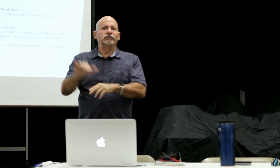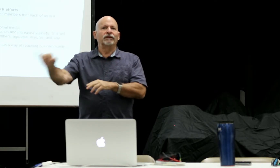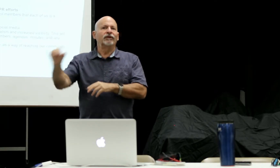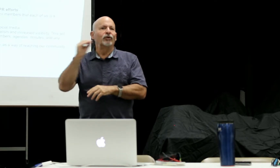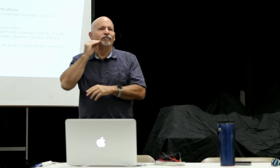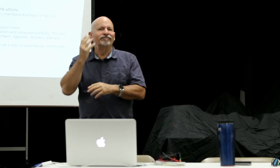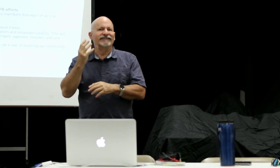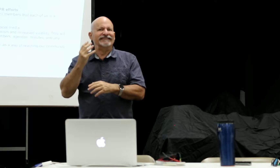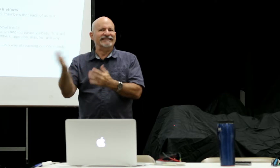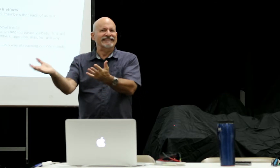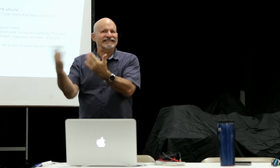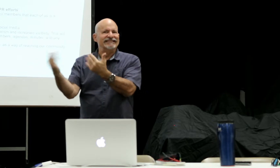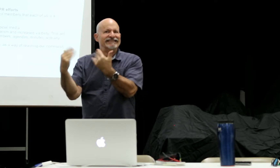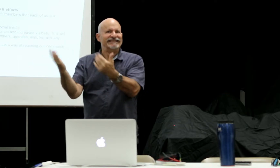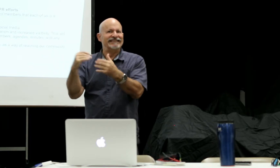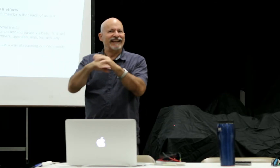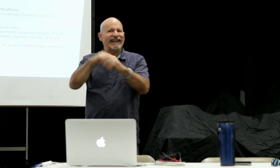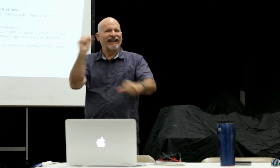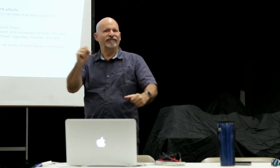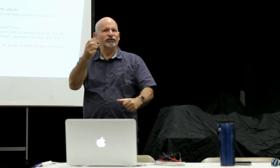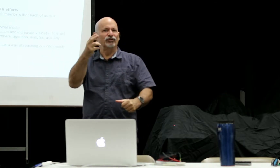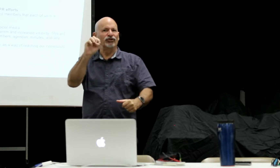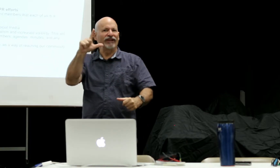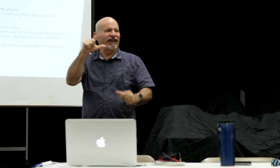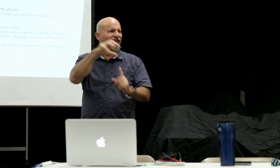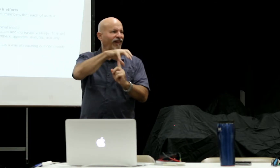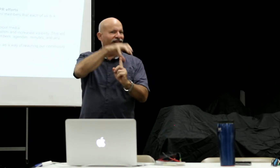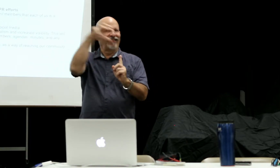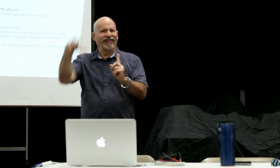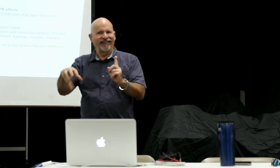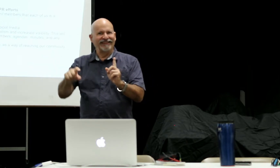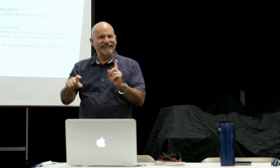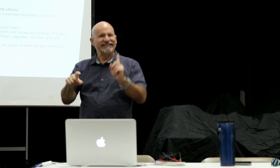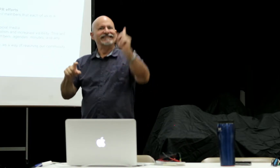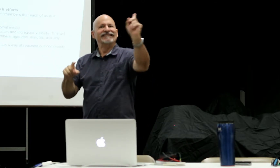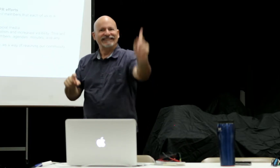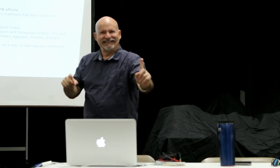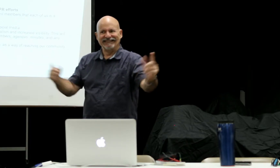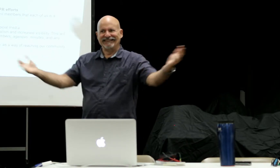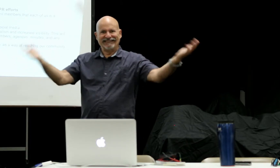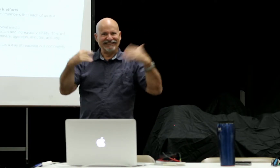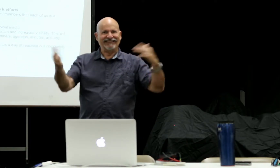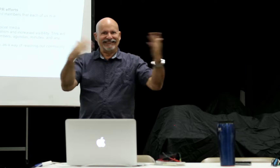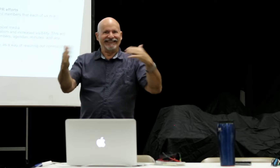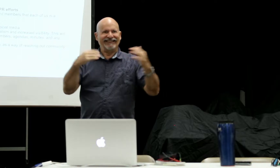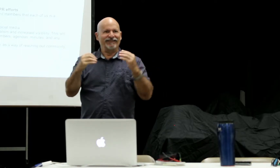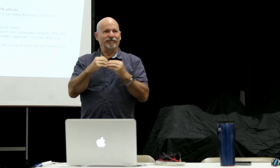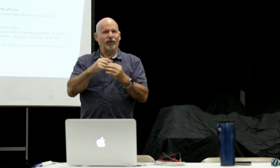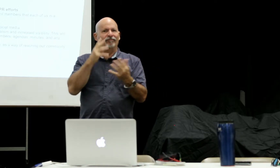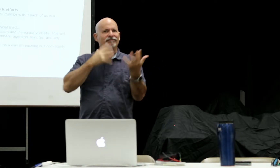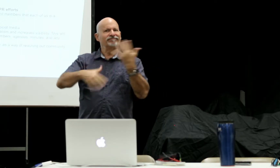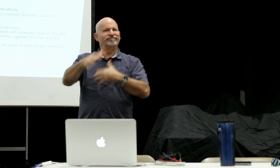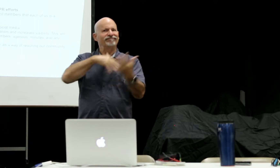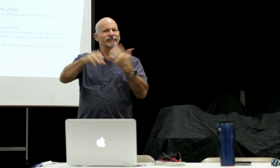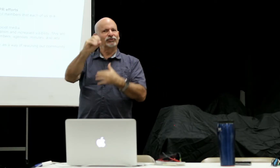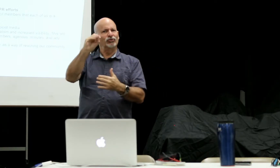back into the community. I know a lot of people have become comfortable staying at home, so we kind of want the community kind of to break out of their shell a little bit